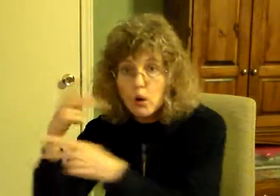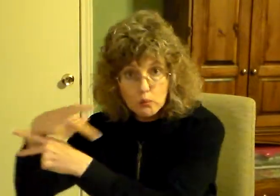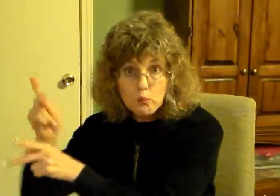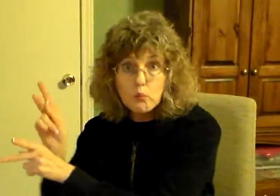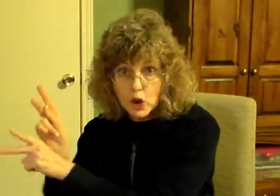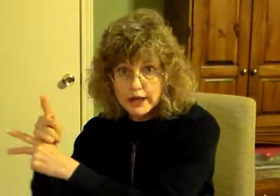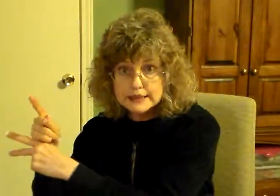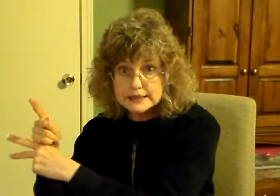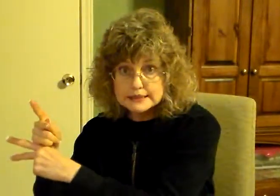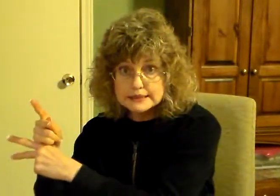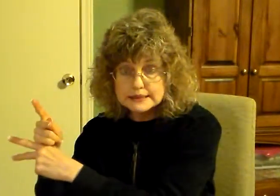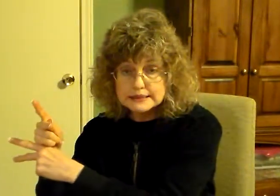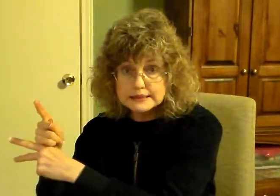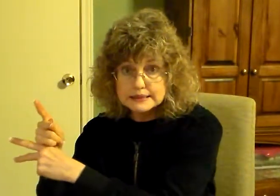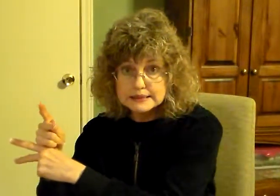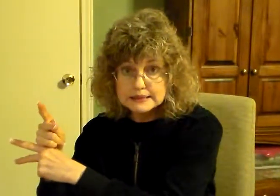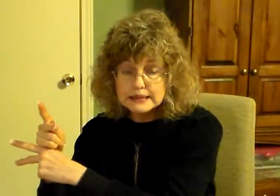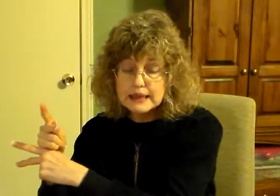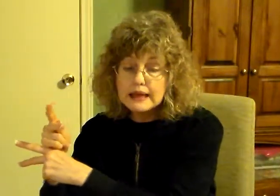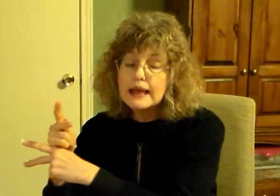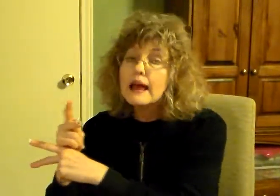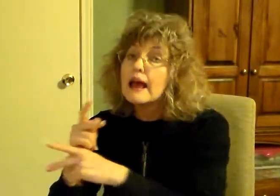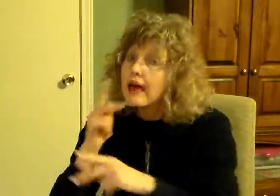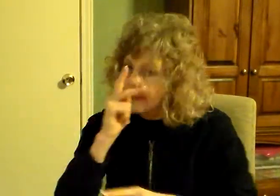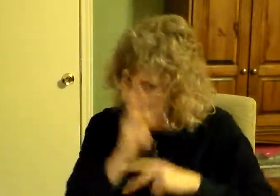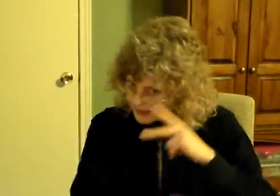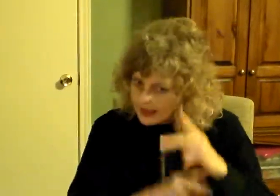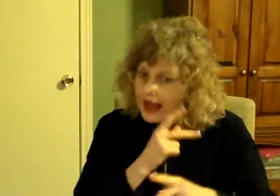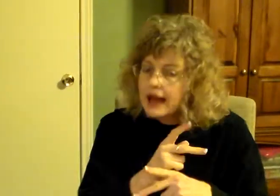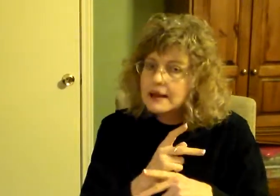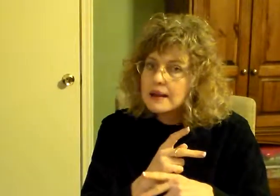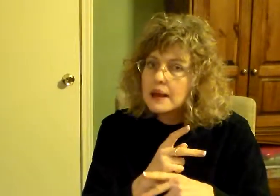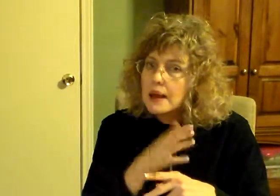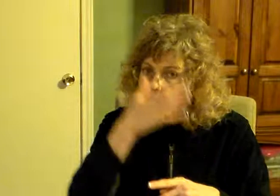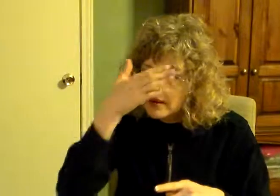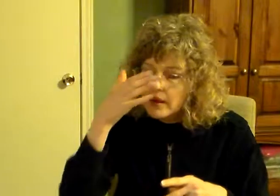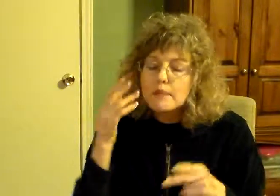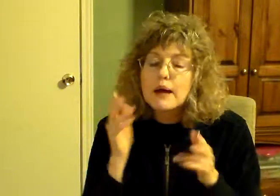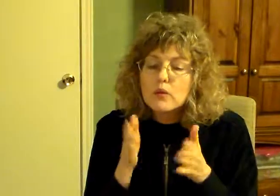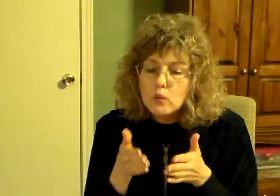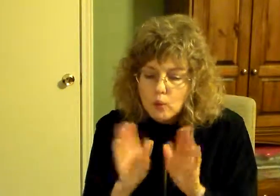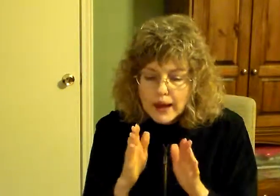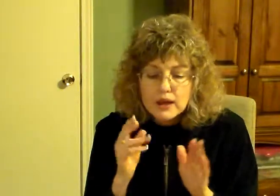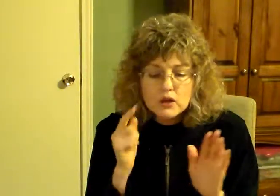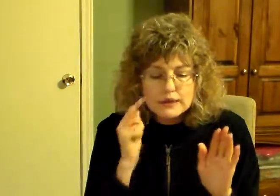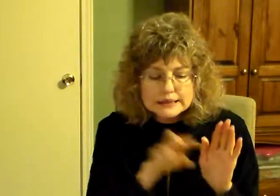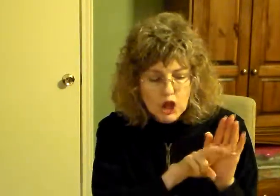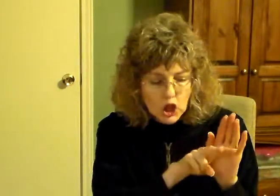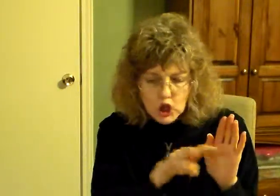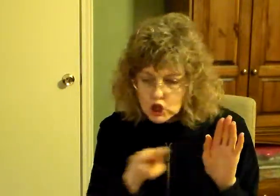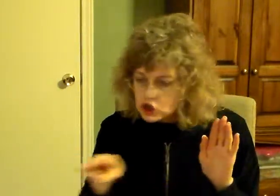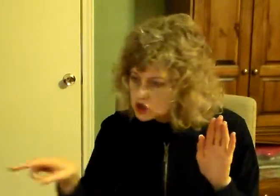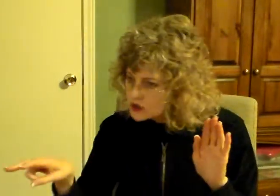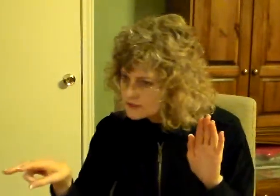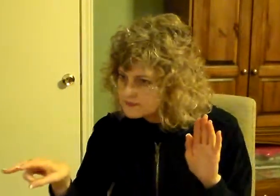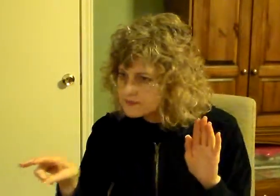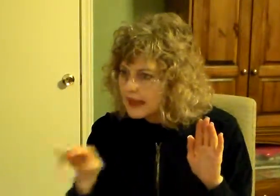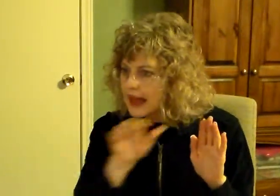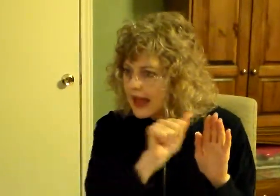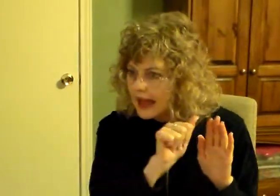So you can tell the type of reaction simply from the format. Remember that composition was A plus B gives you AB. This time